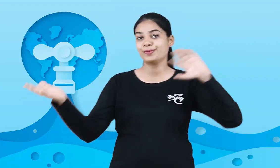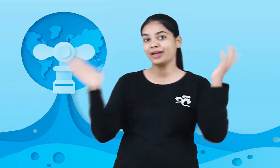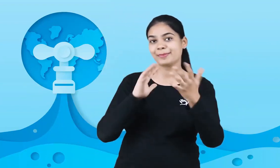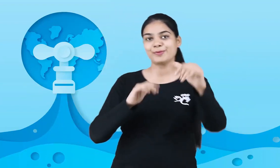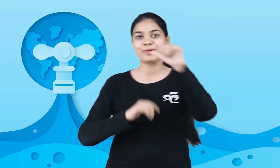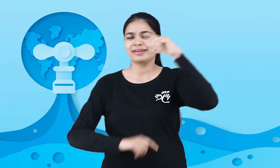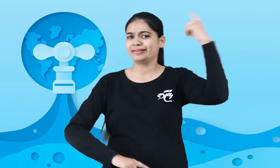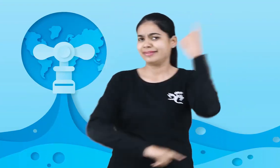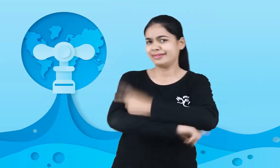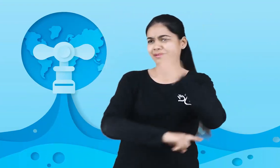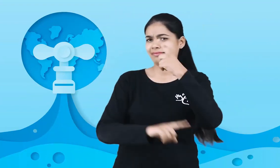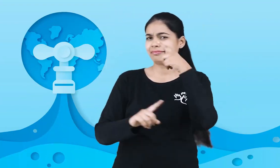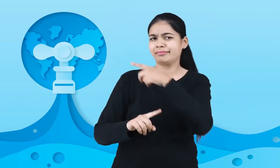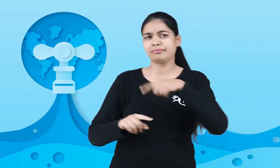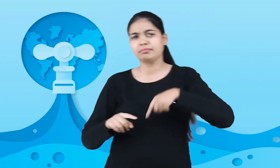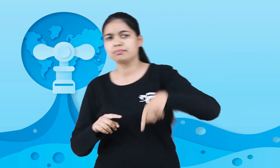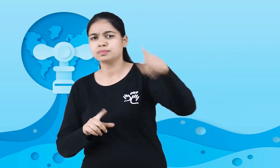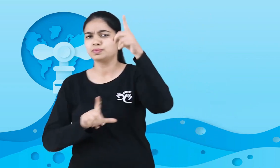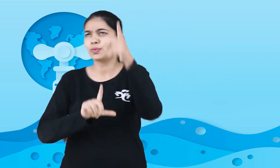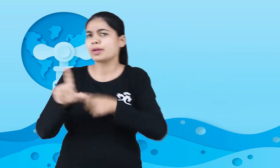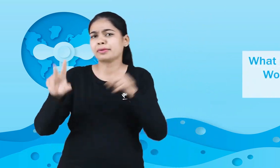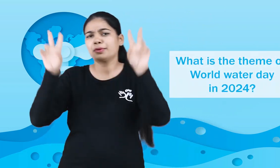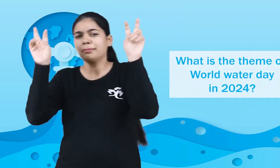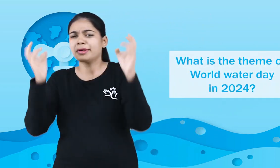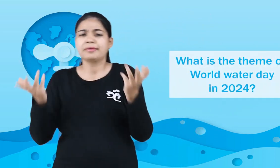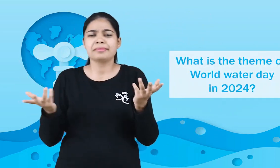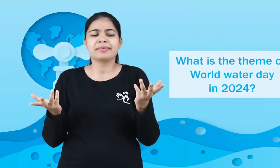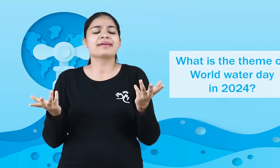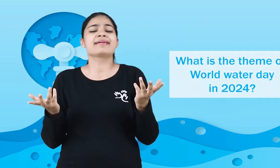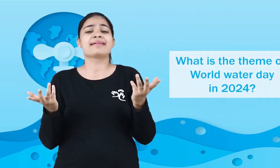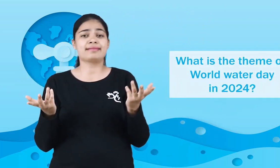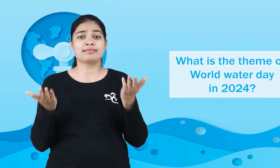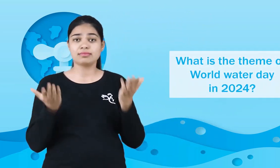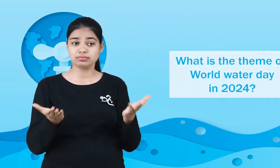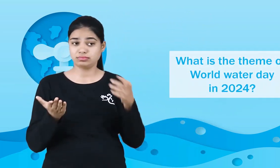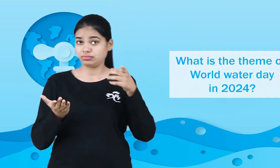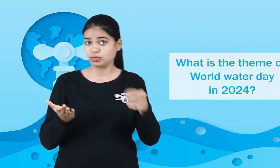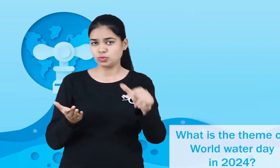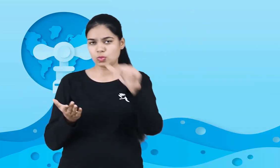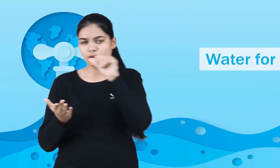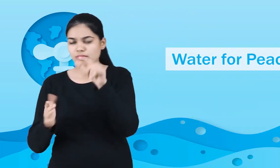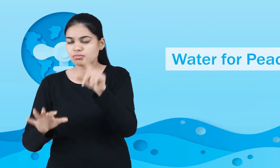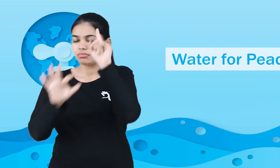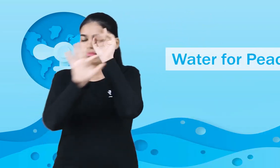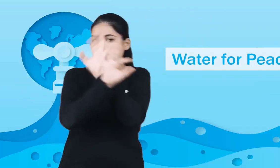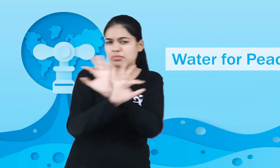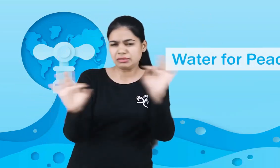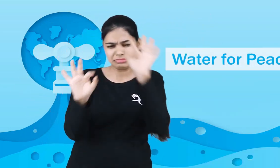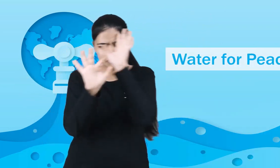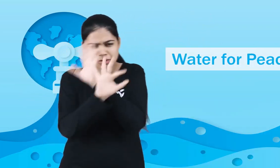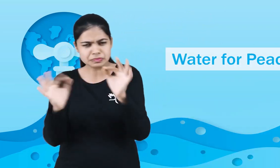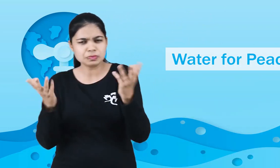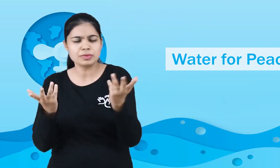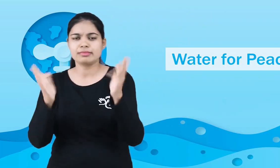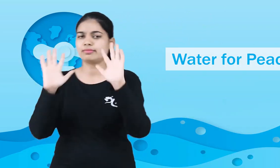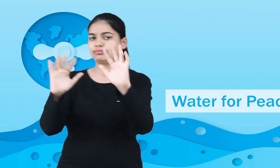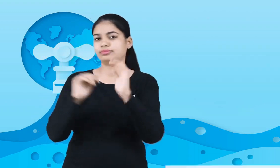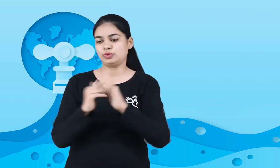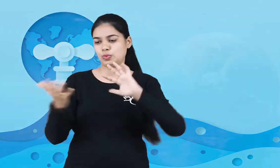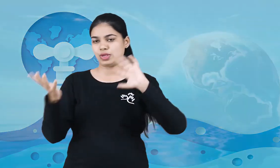Now what is the theme of World Water Day this year? Water for Peace. What does this mean? Now,